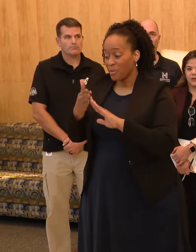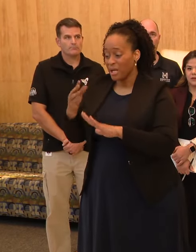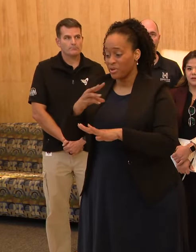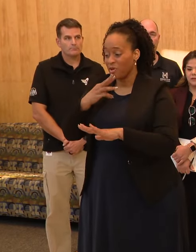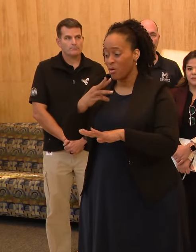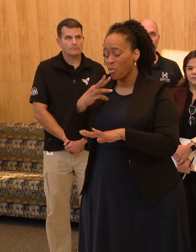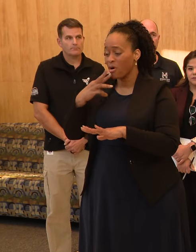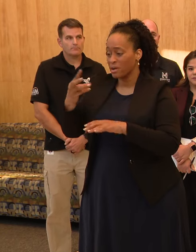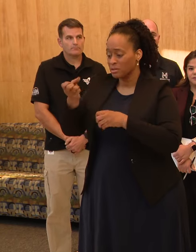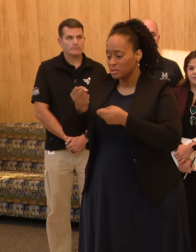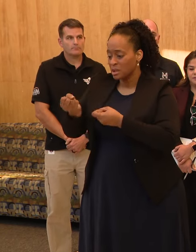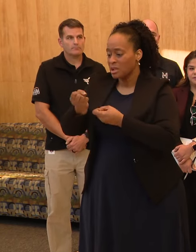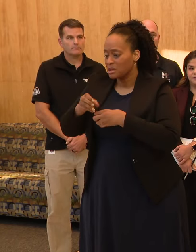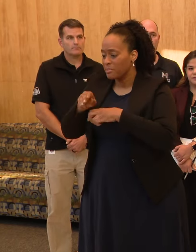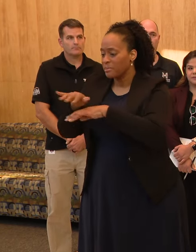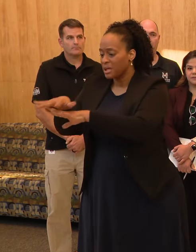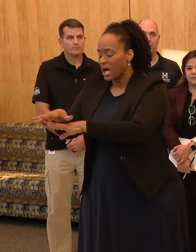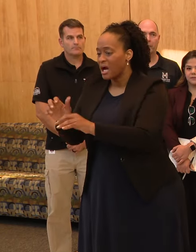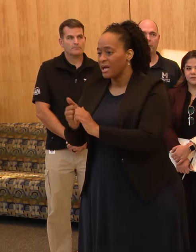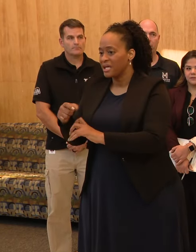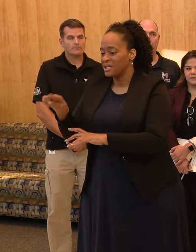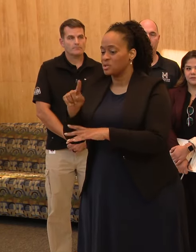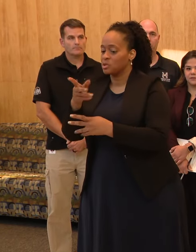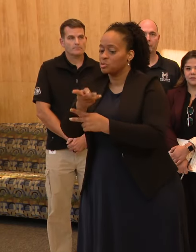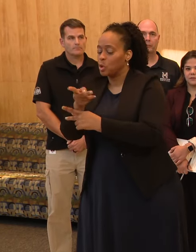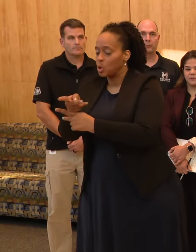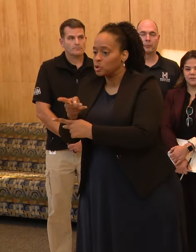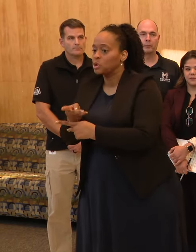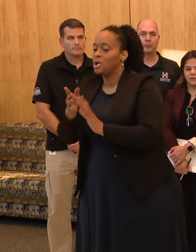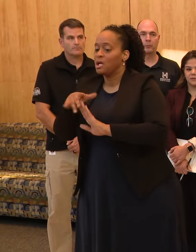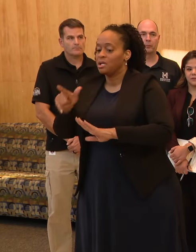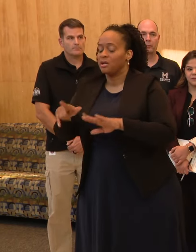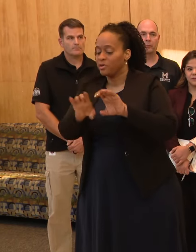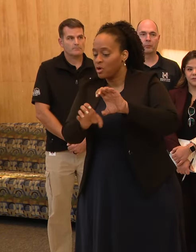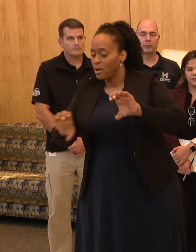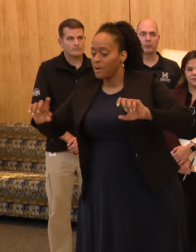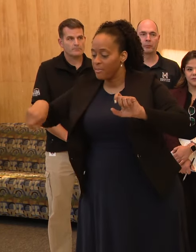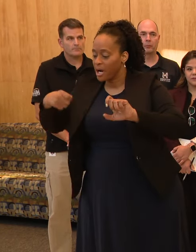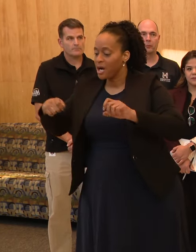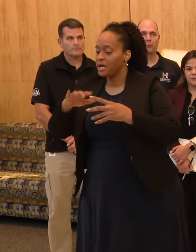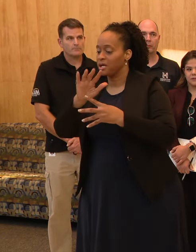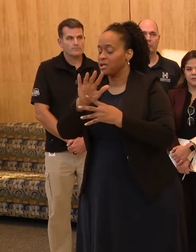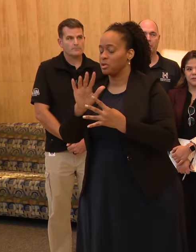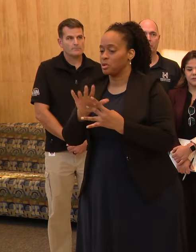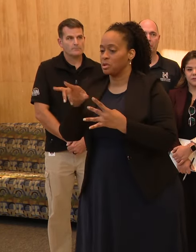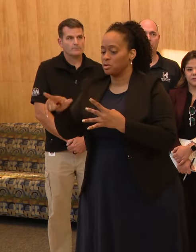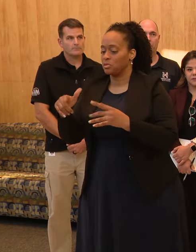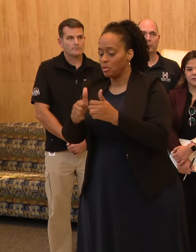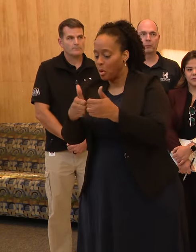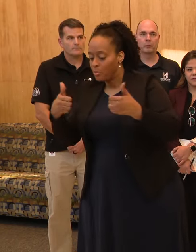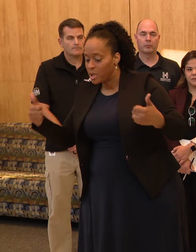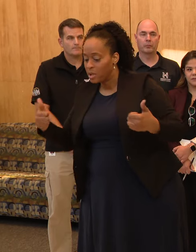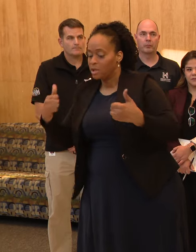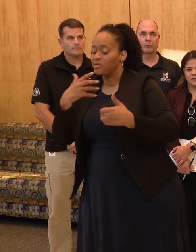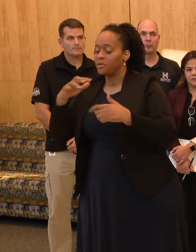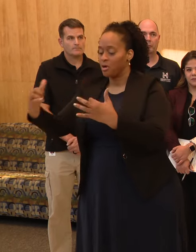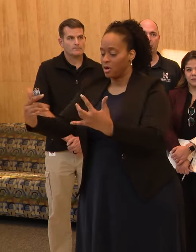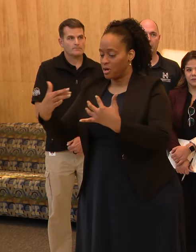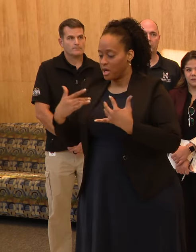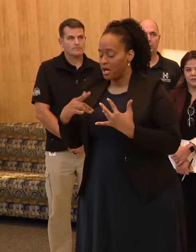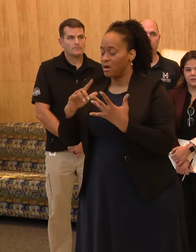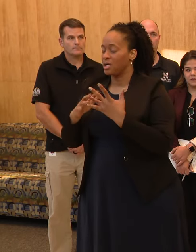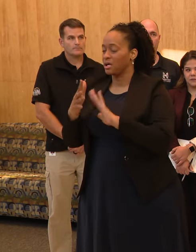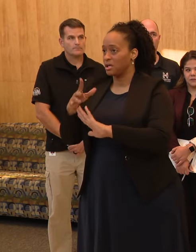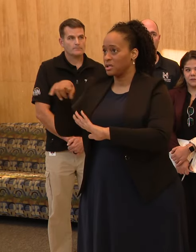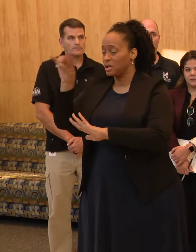supply. It's a precaution of wrapping your pipes, open your cabinets, open the attic doors, shut off the